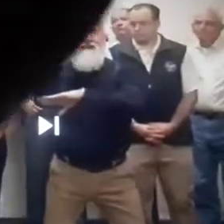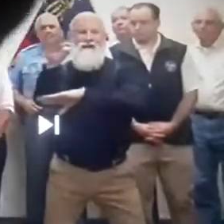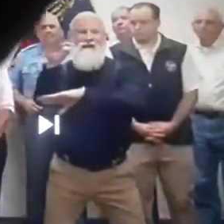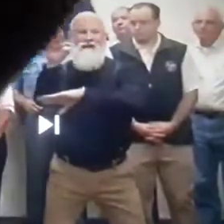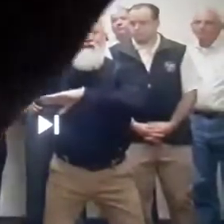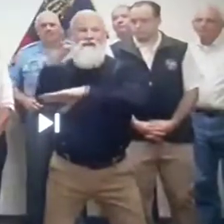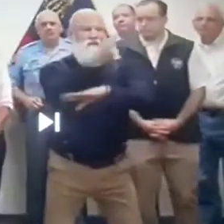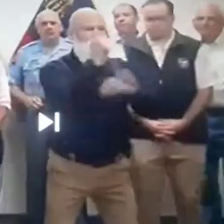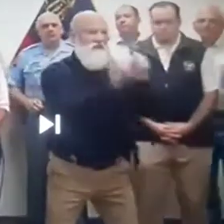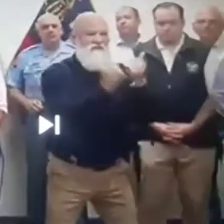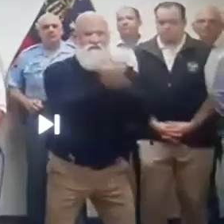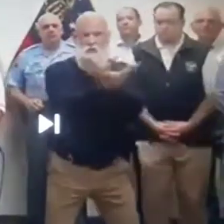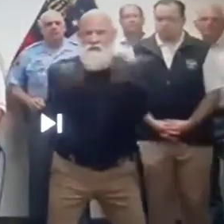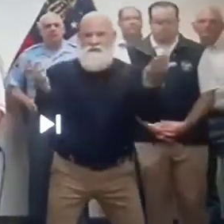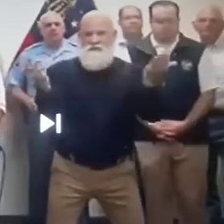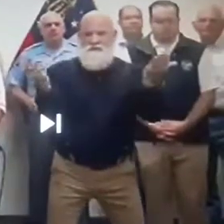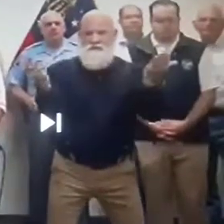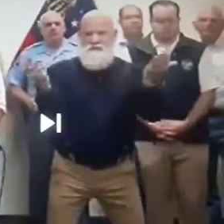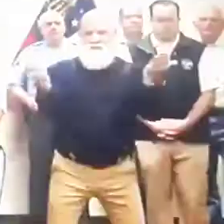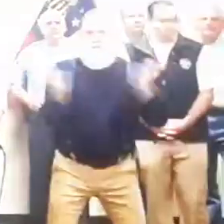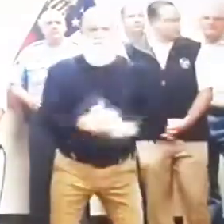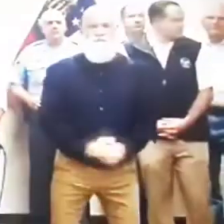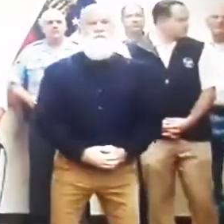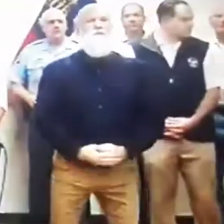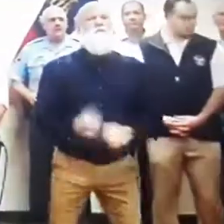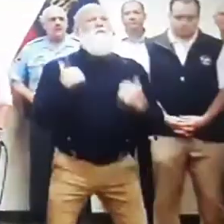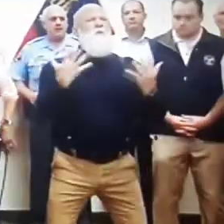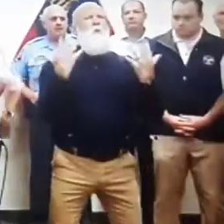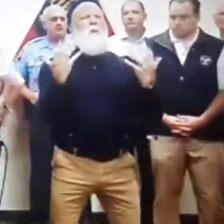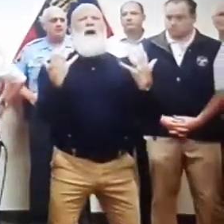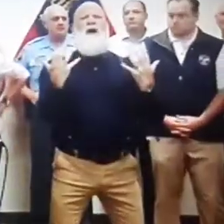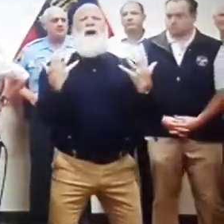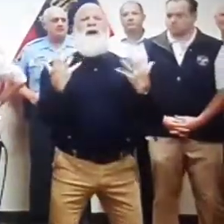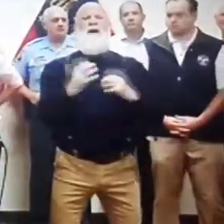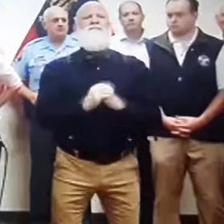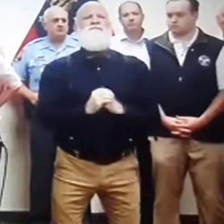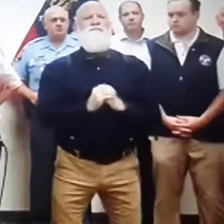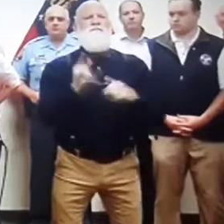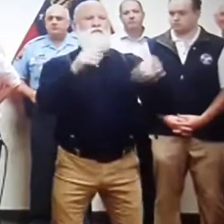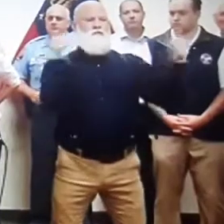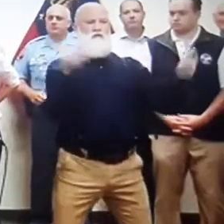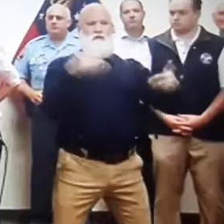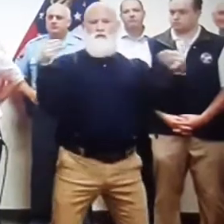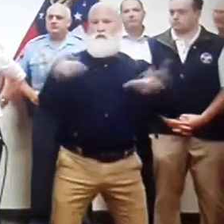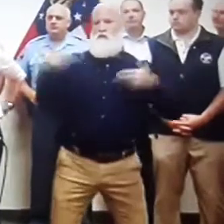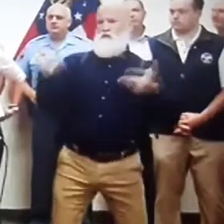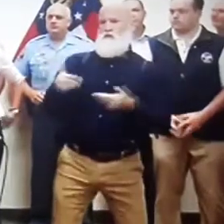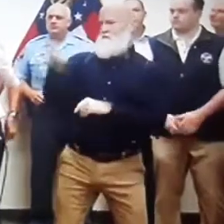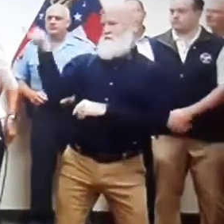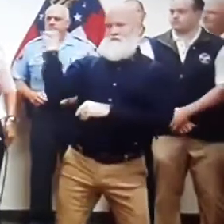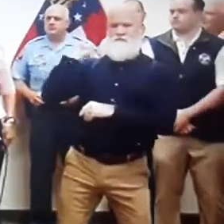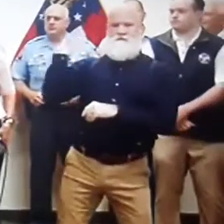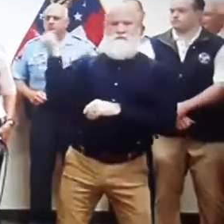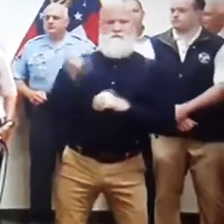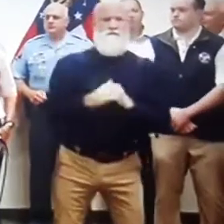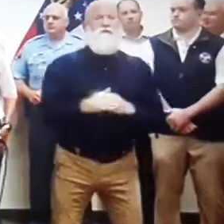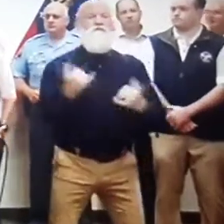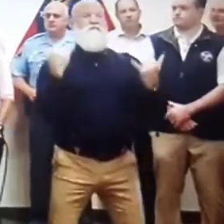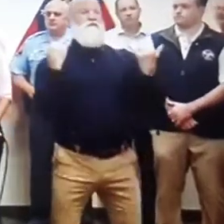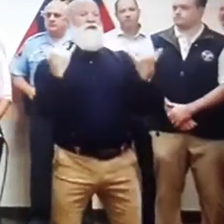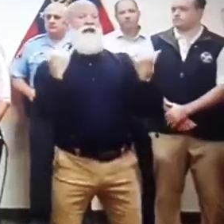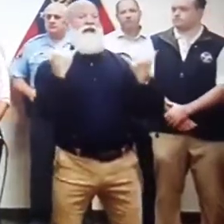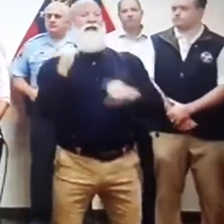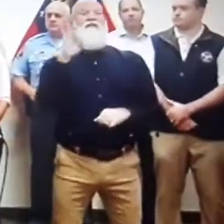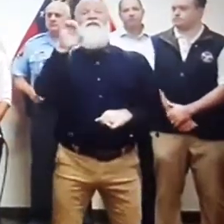in the way he words it. I wanted to take a quick minute and introduce Acting FEMA Administrator